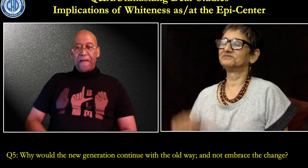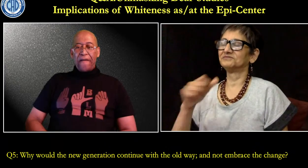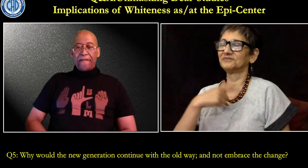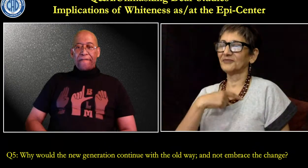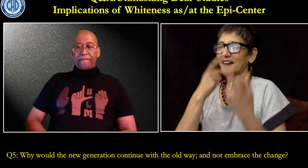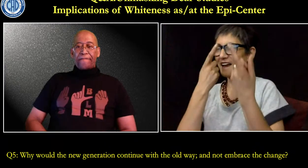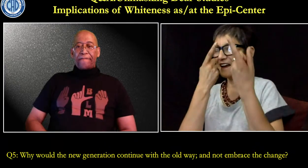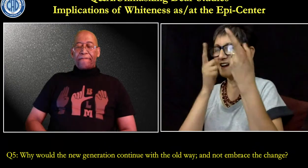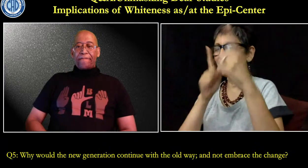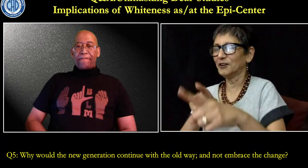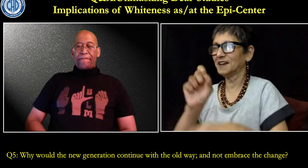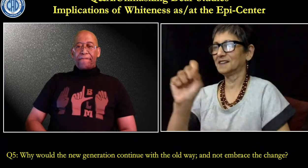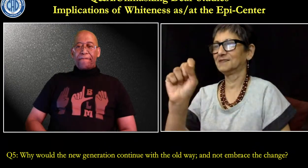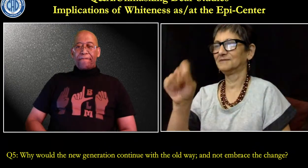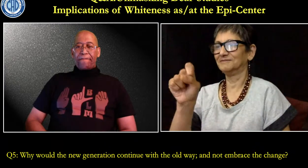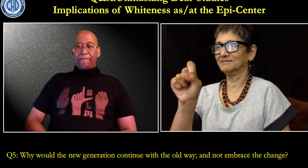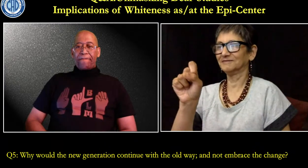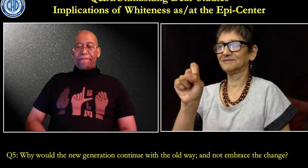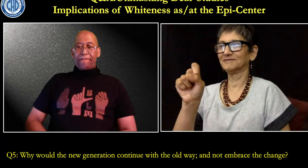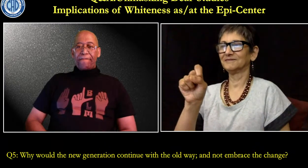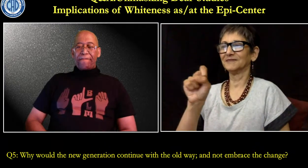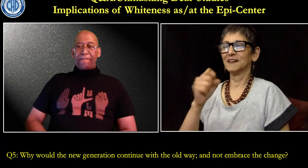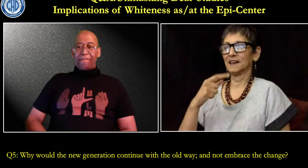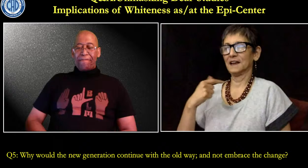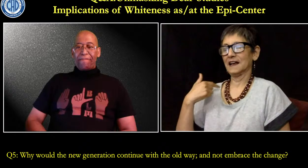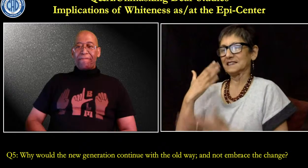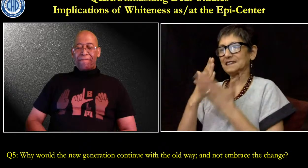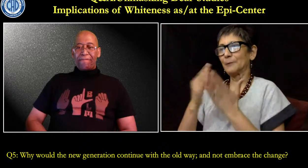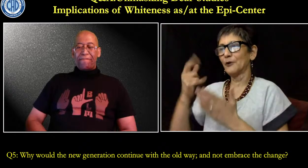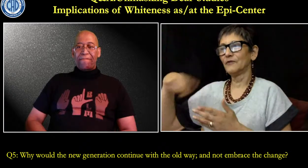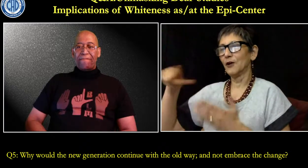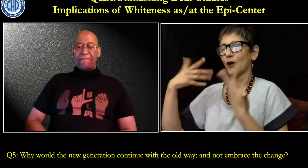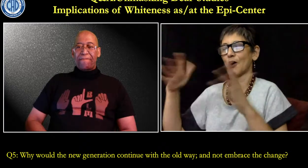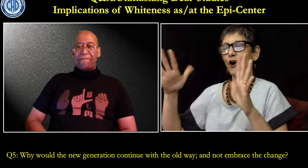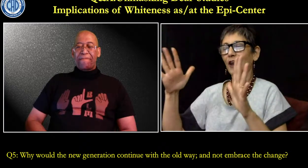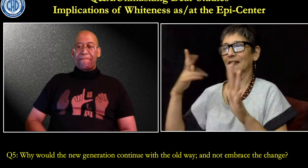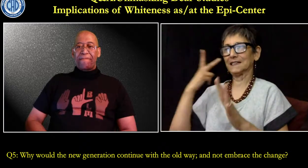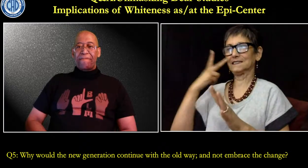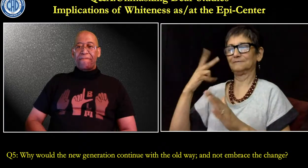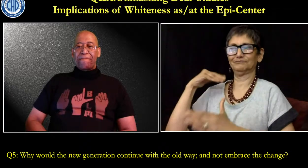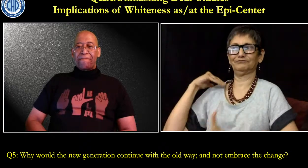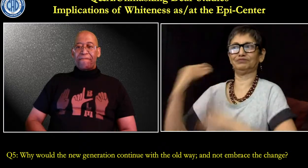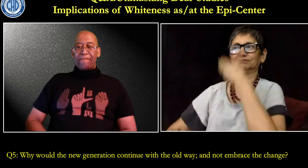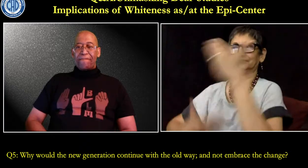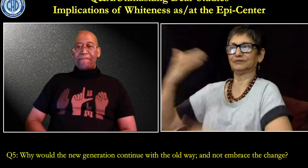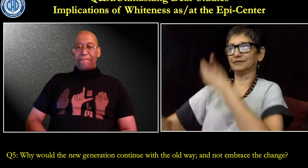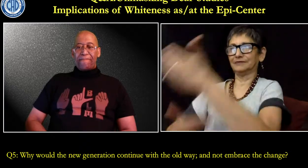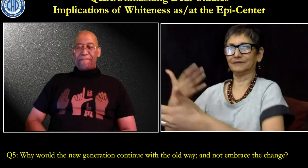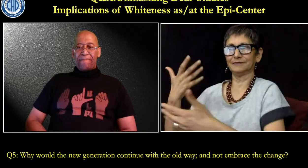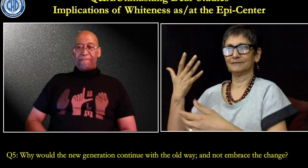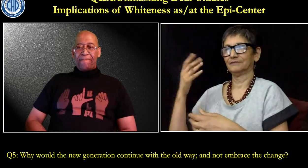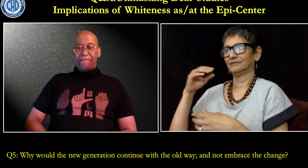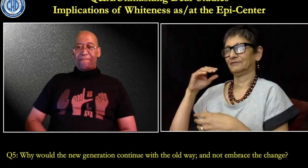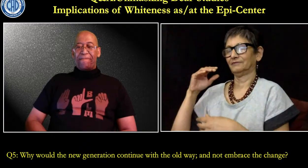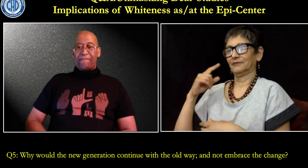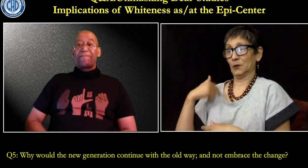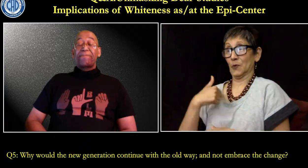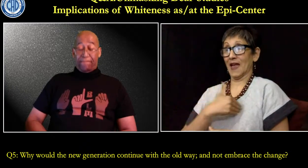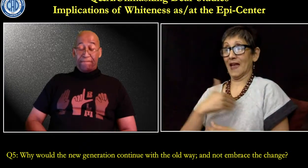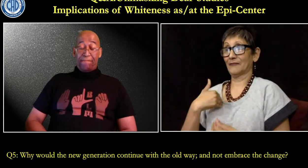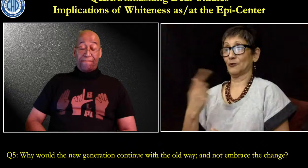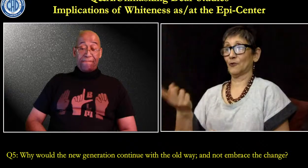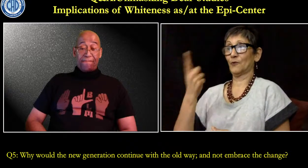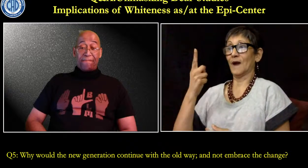I think they're ready for a change. I totally concur. Some of them have